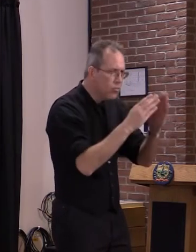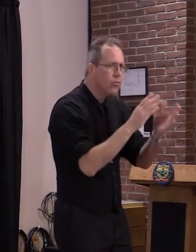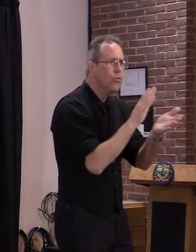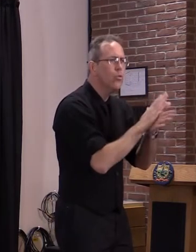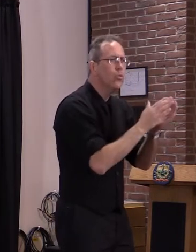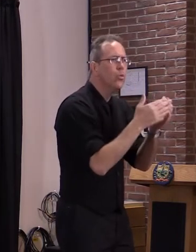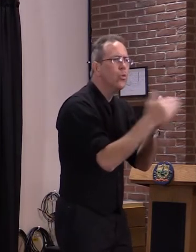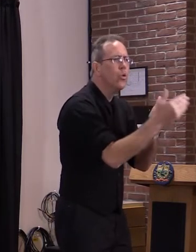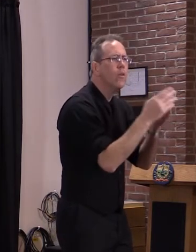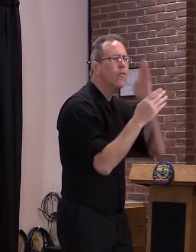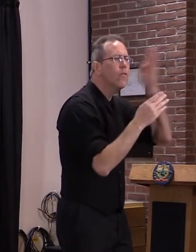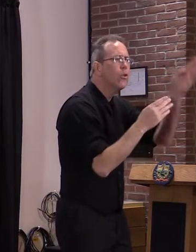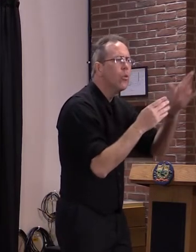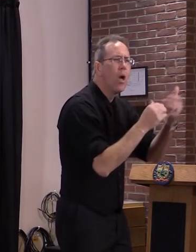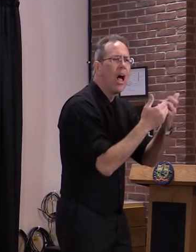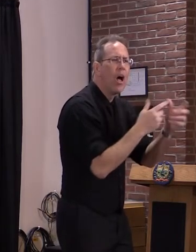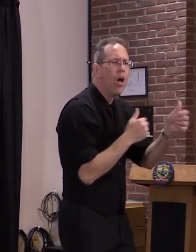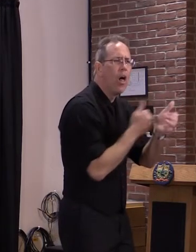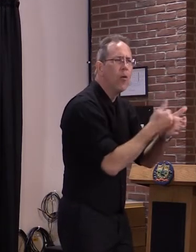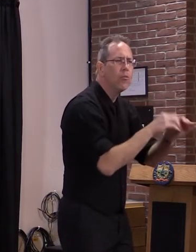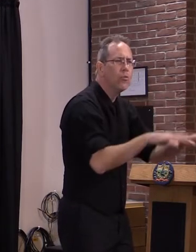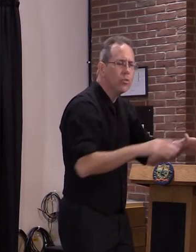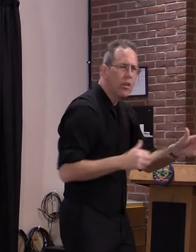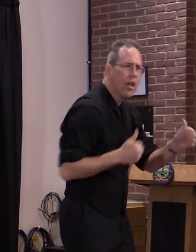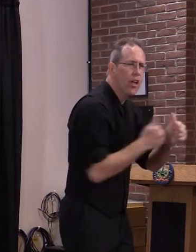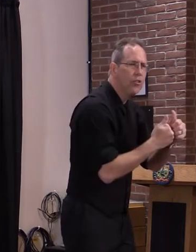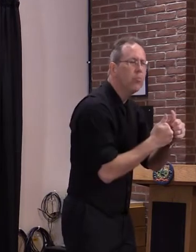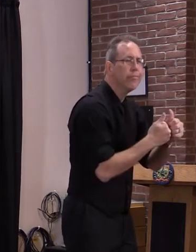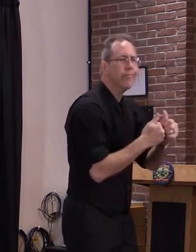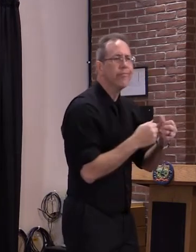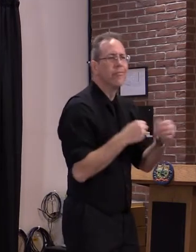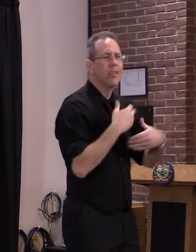work. Thank you.